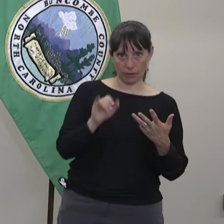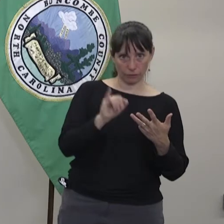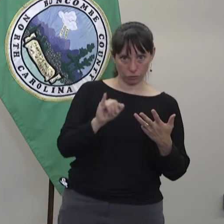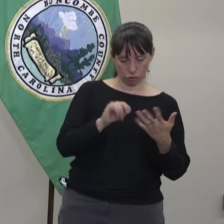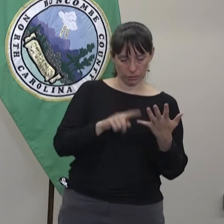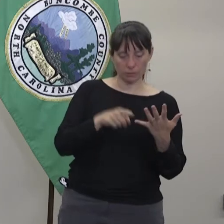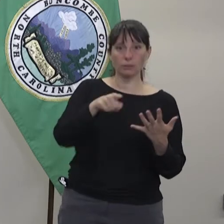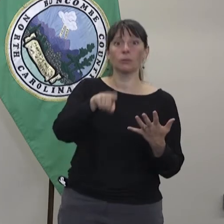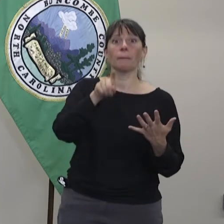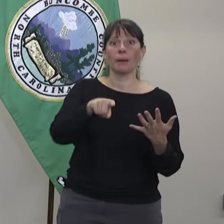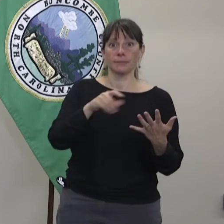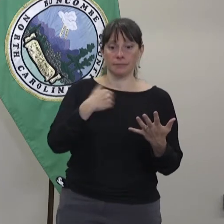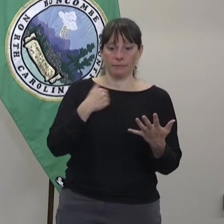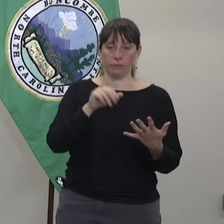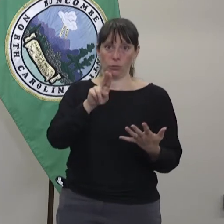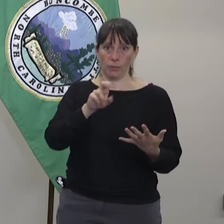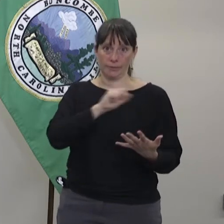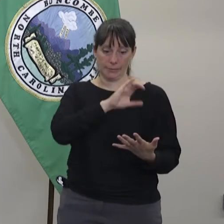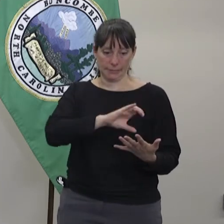immigration status.